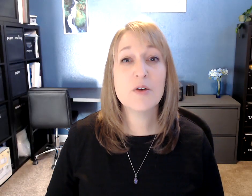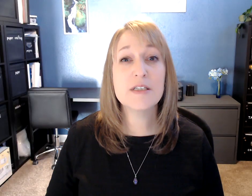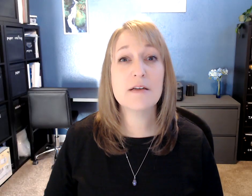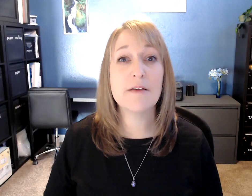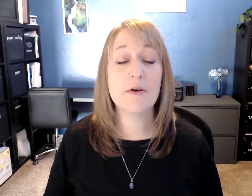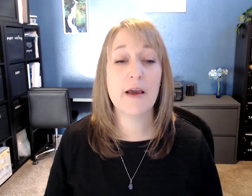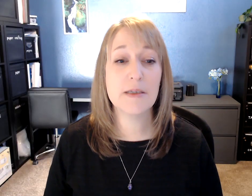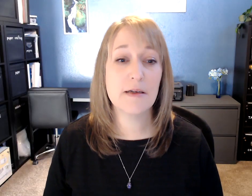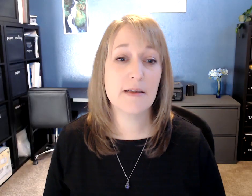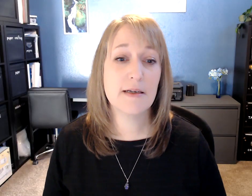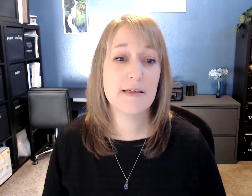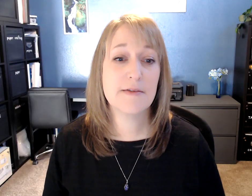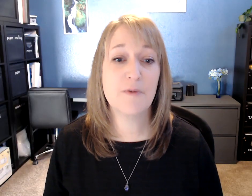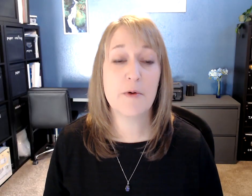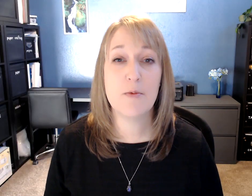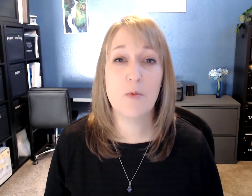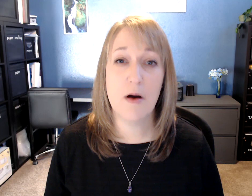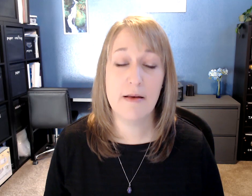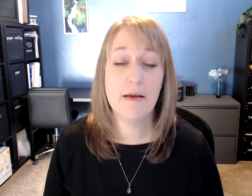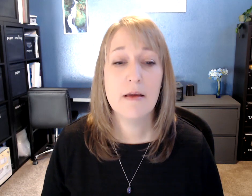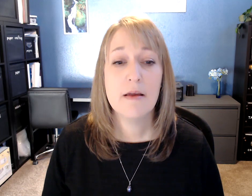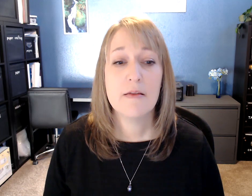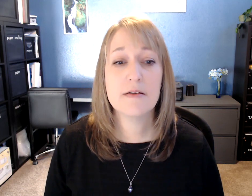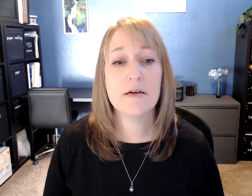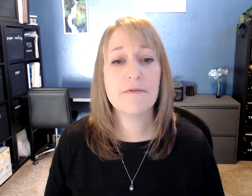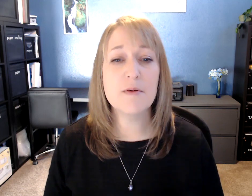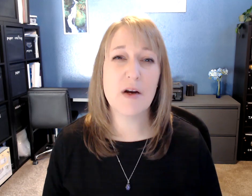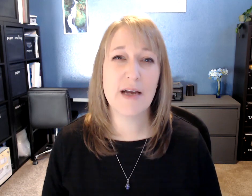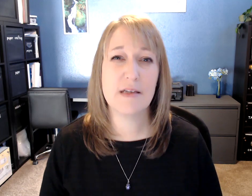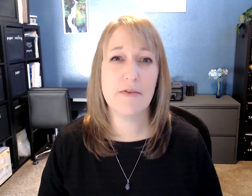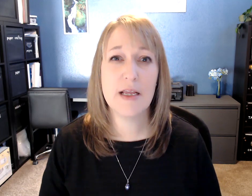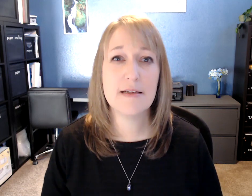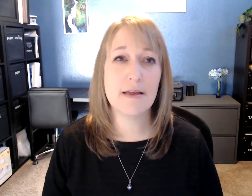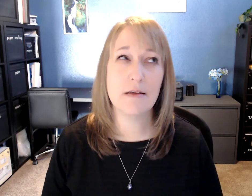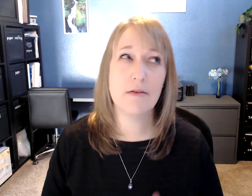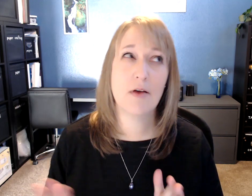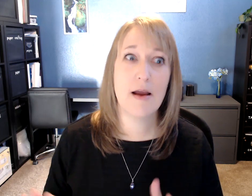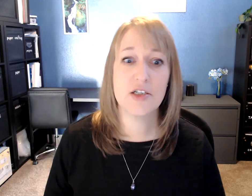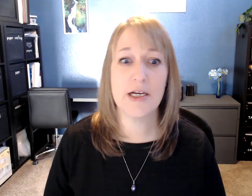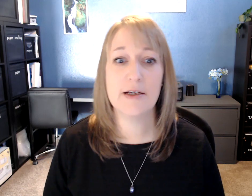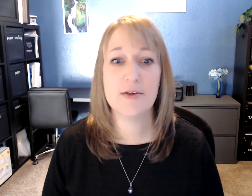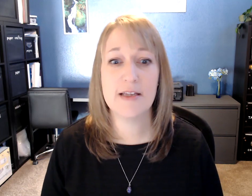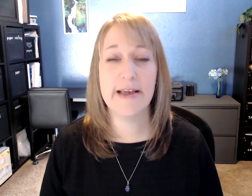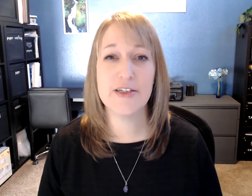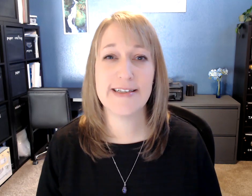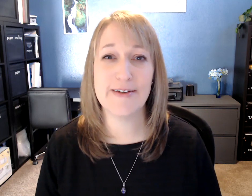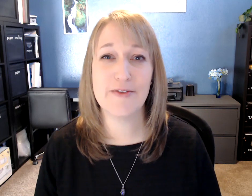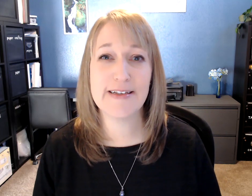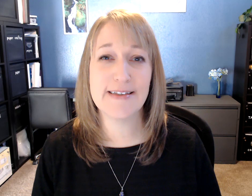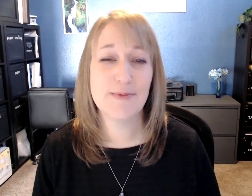We're going to look at vocabulary list 41. These are a few more activities and a little kind of shout out to the agent suffix